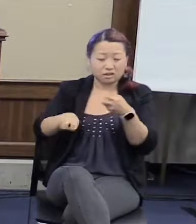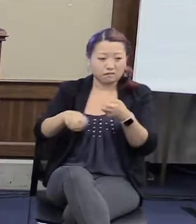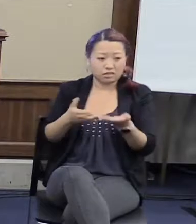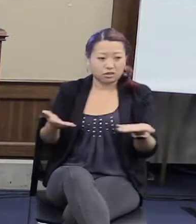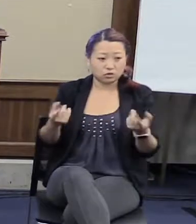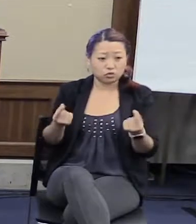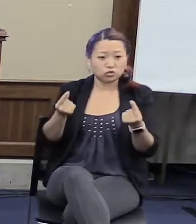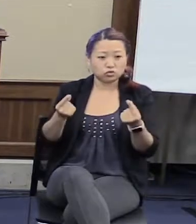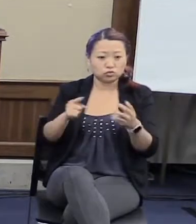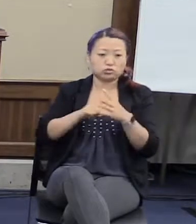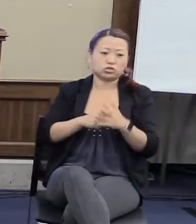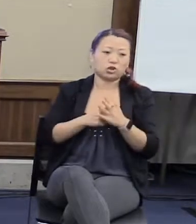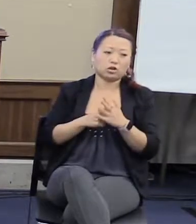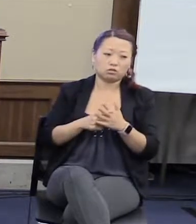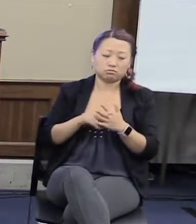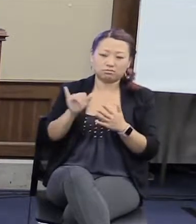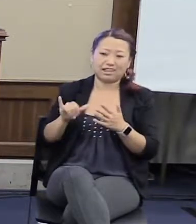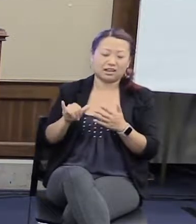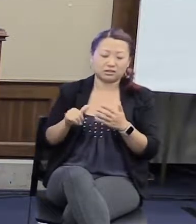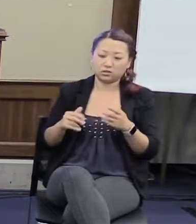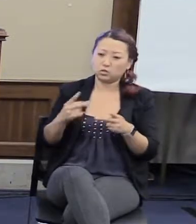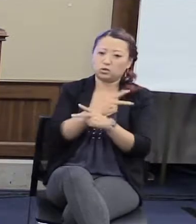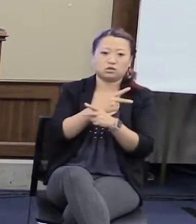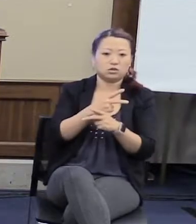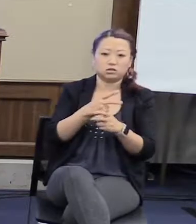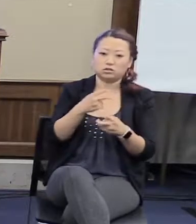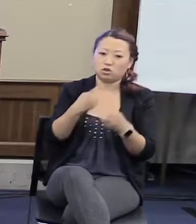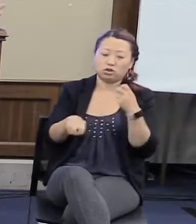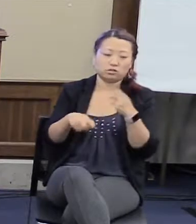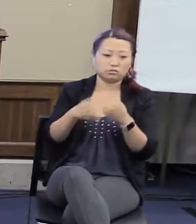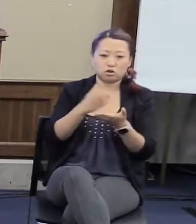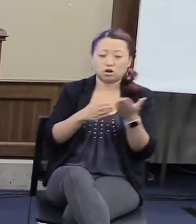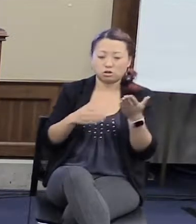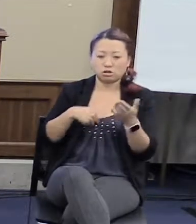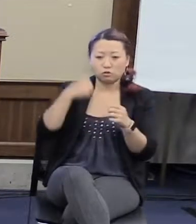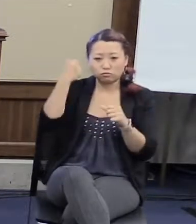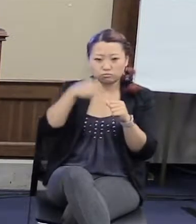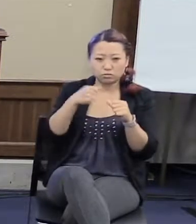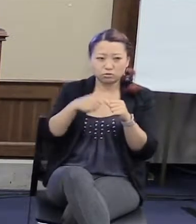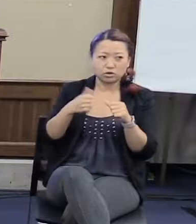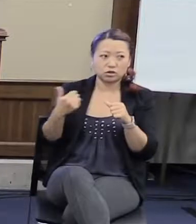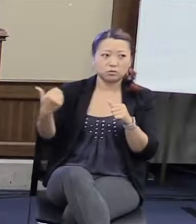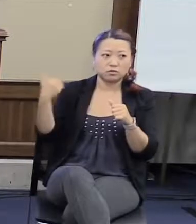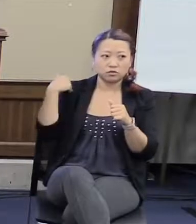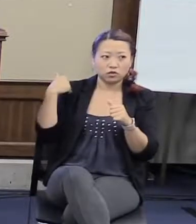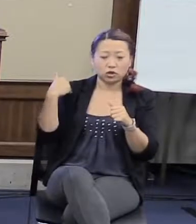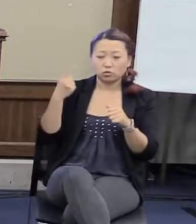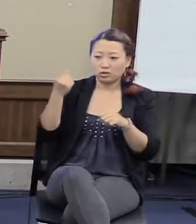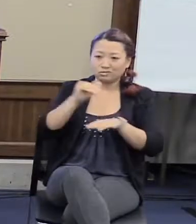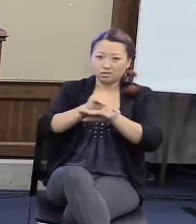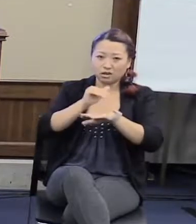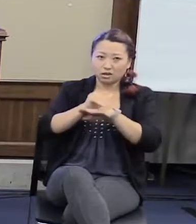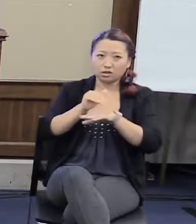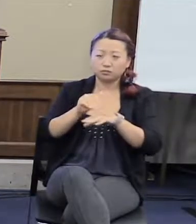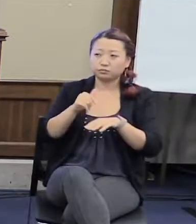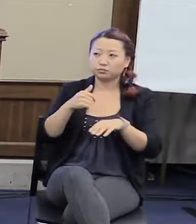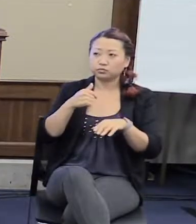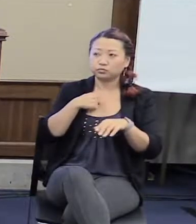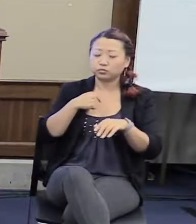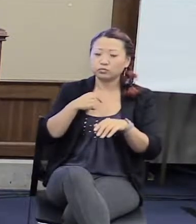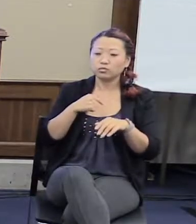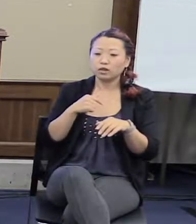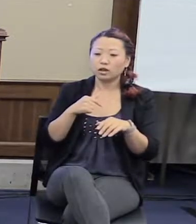to do is to start. That's the very hardest thing to do. I remember a guy, one night when I was running for city